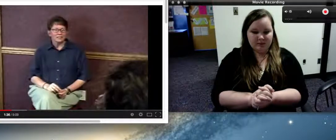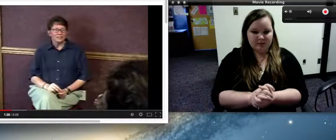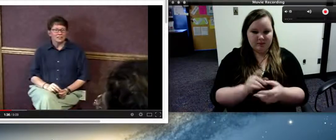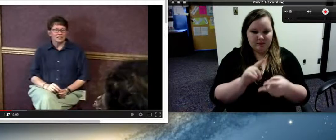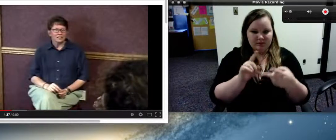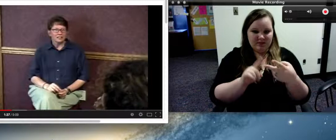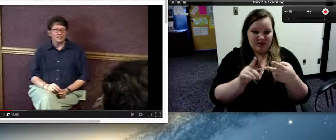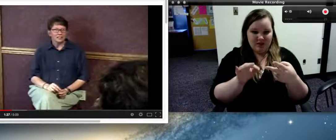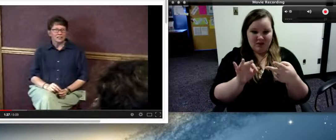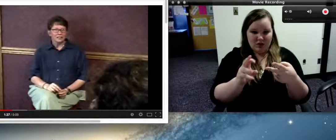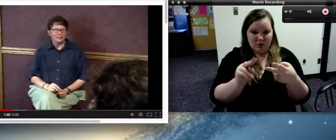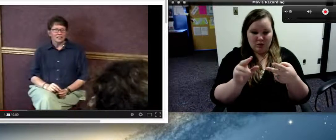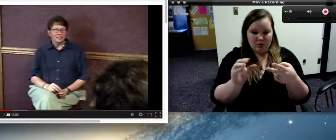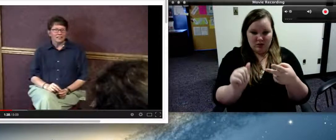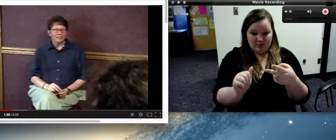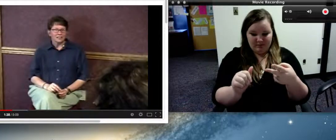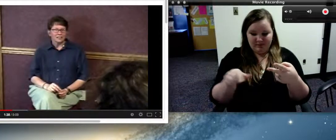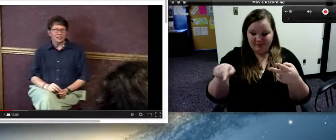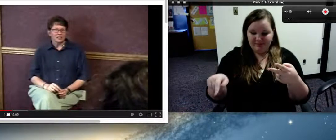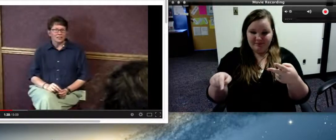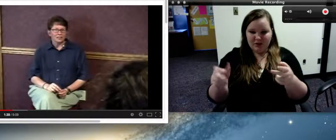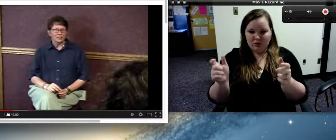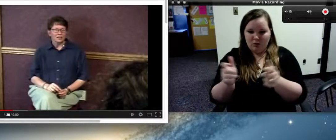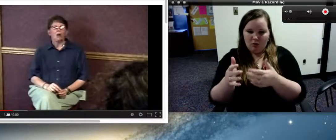Yeah, it's a little gray fluffy one.